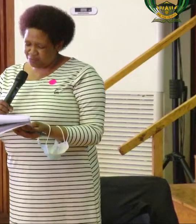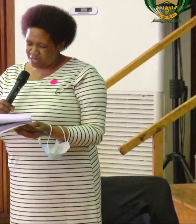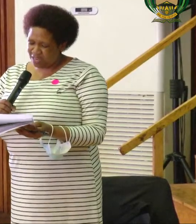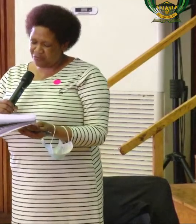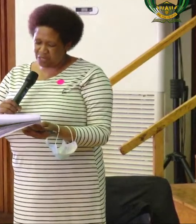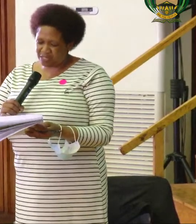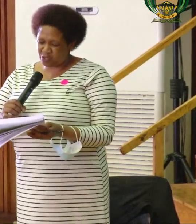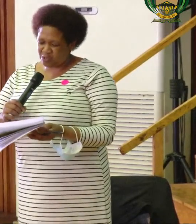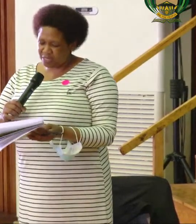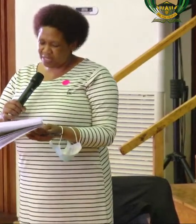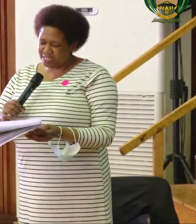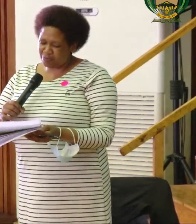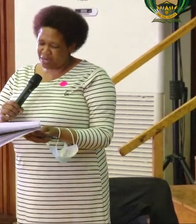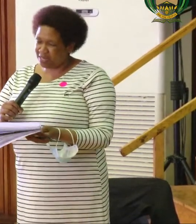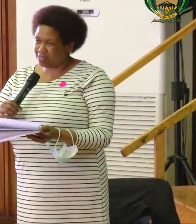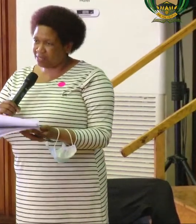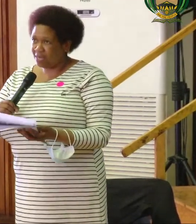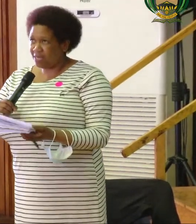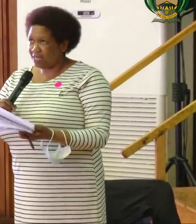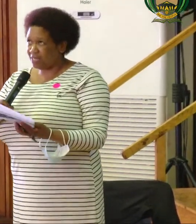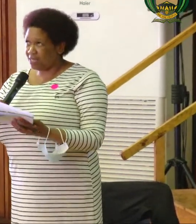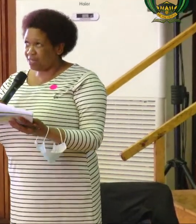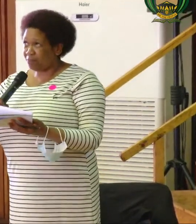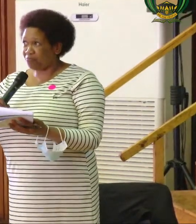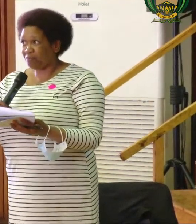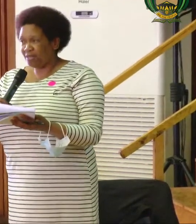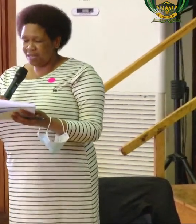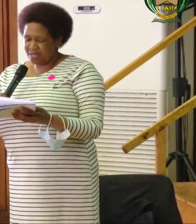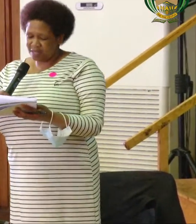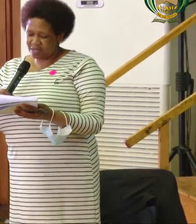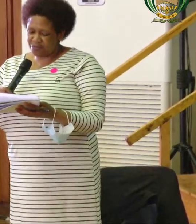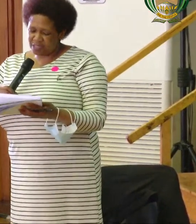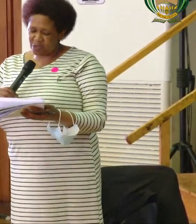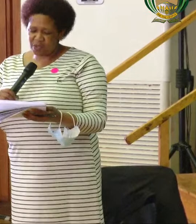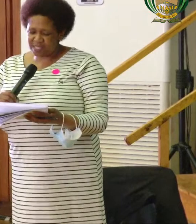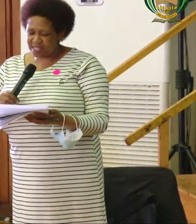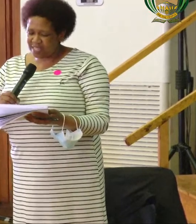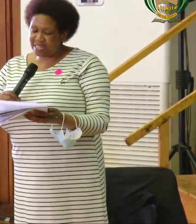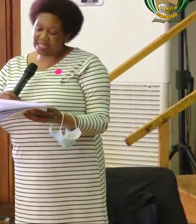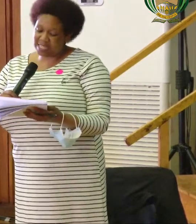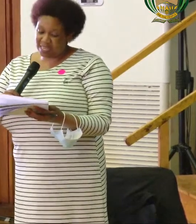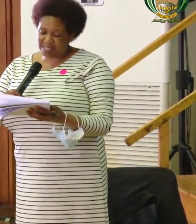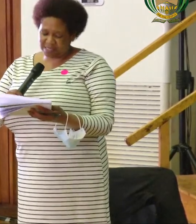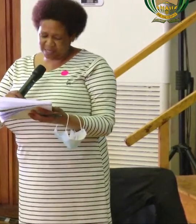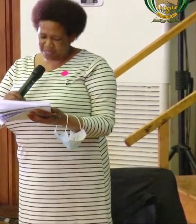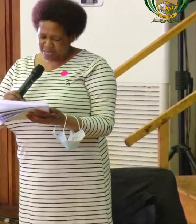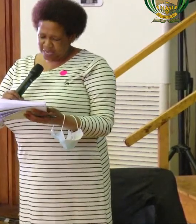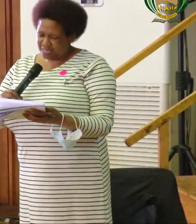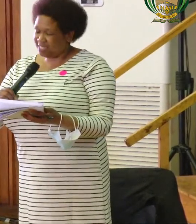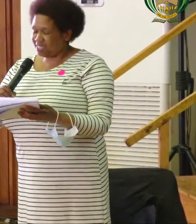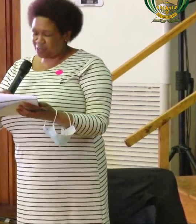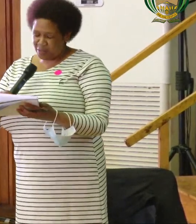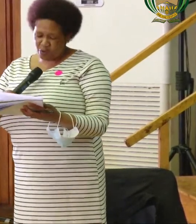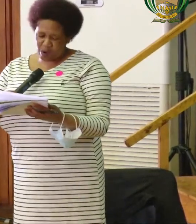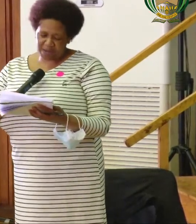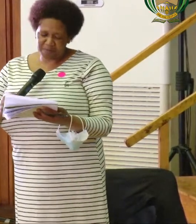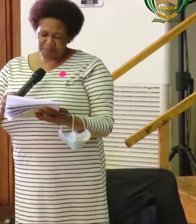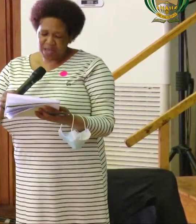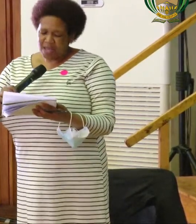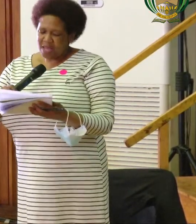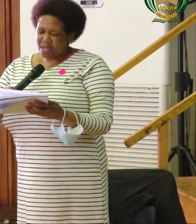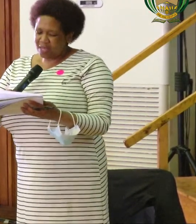that's being afforded to the independents, he refers to it as a learner's license. He didn't explain